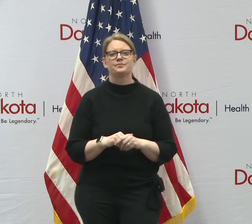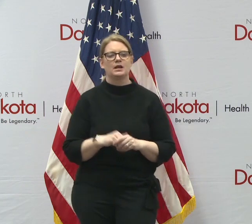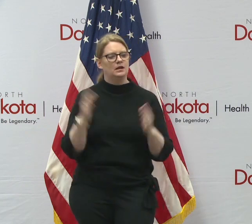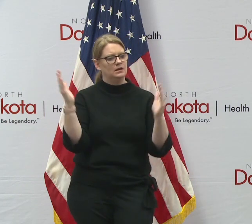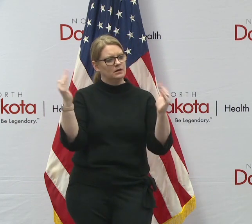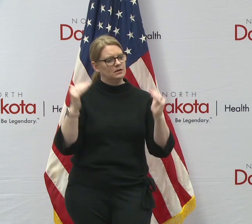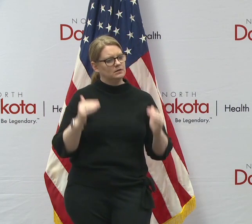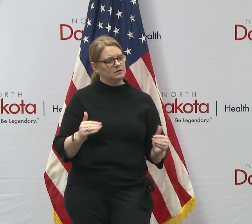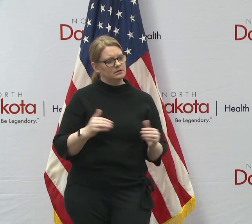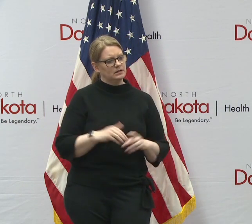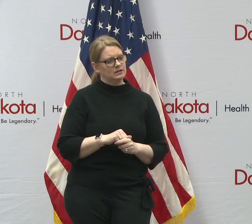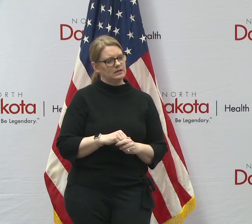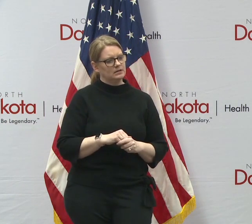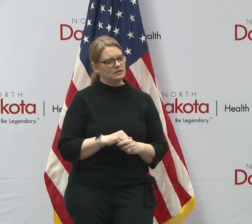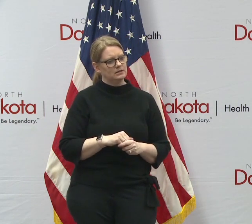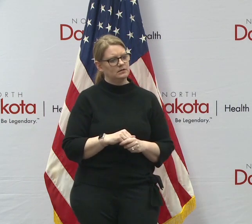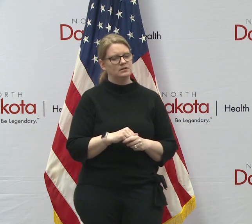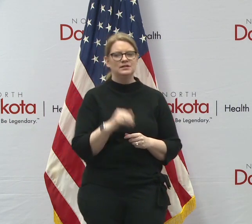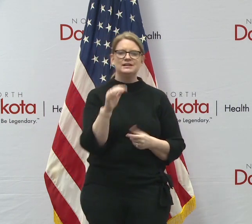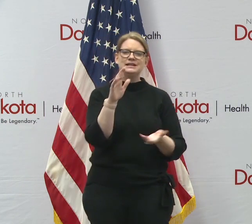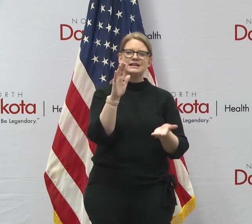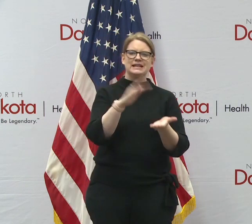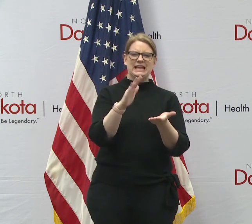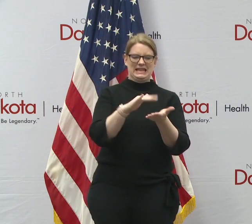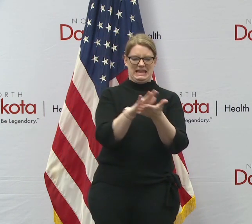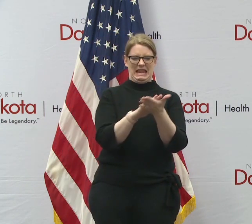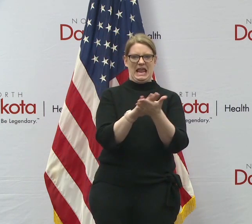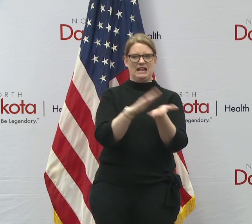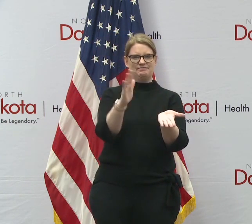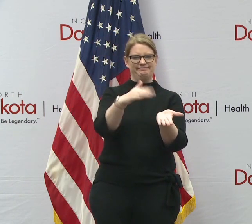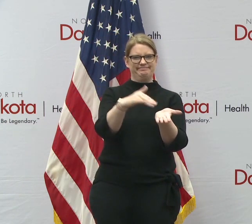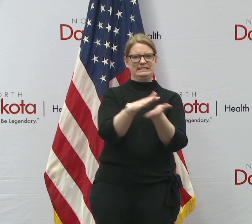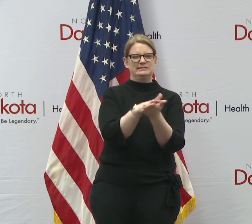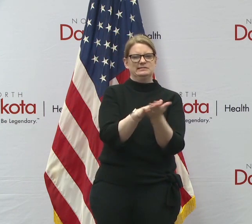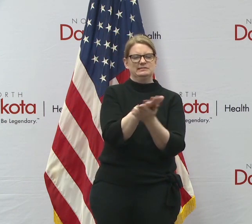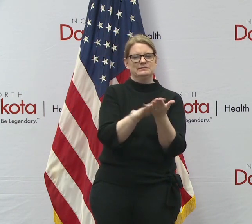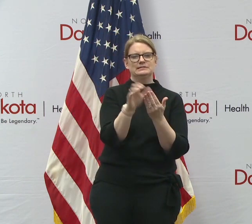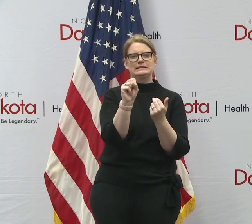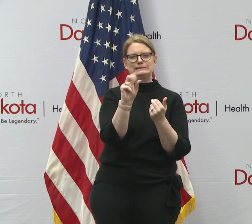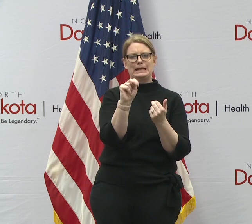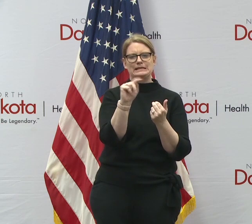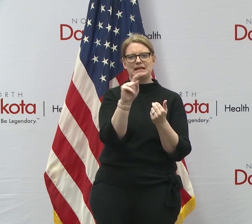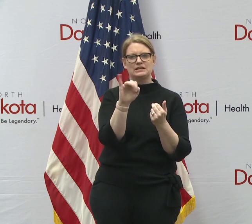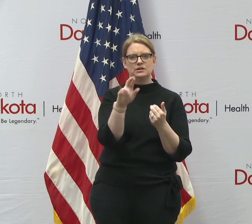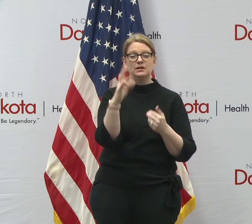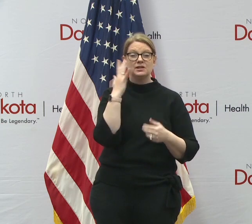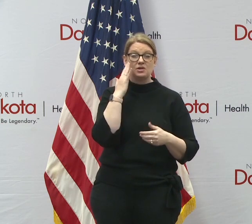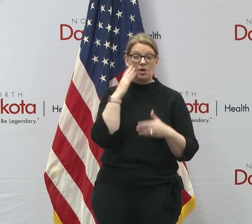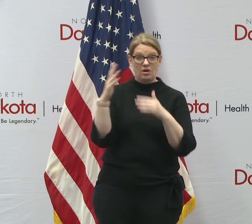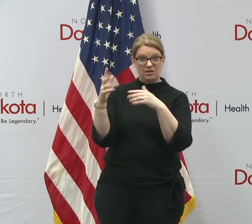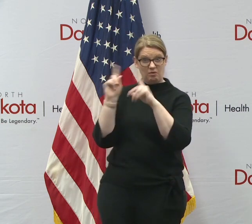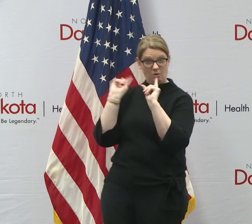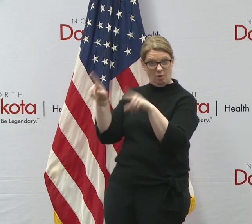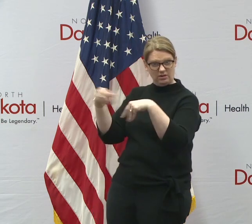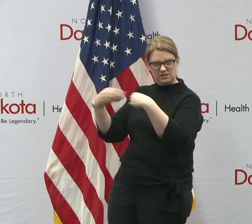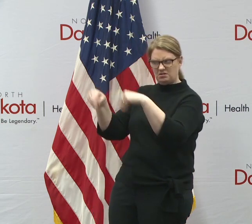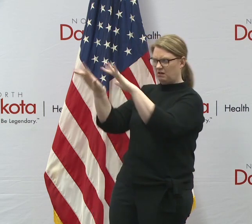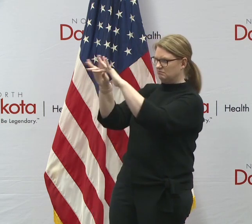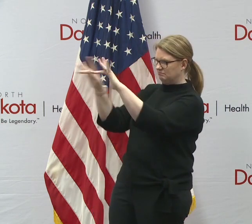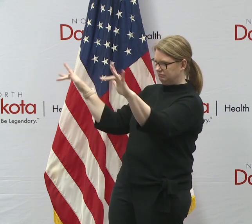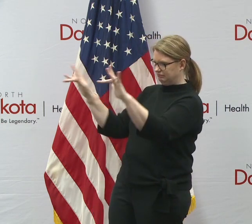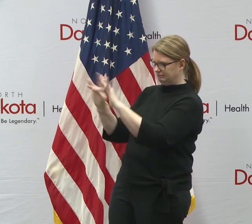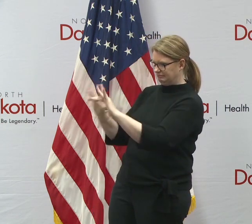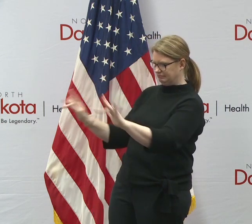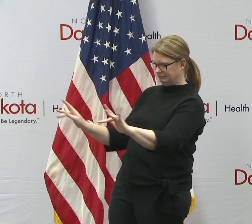update has to do with hand sanitizer. We know that the shelves have been bare for a week. I'm sure that many people have got